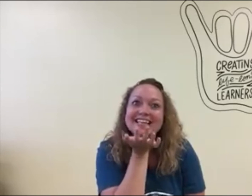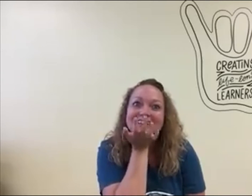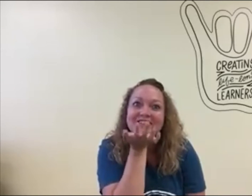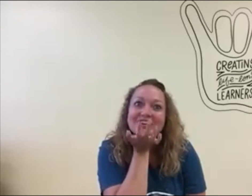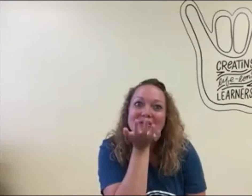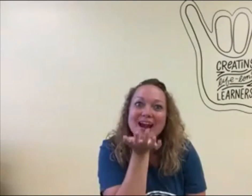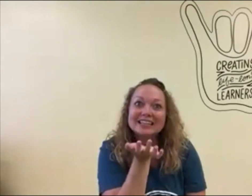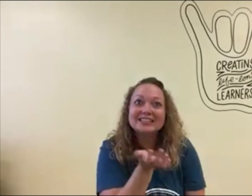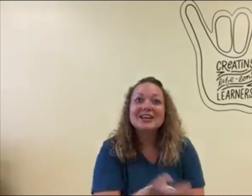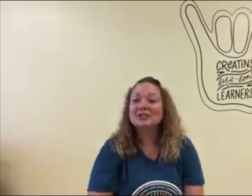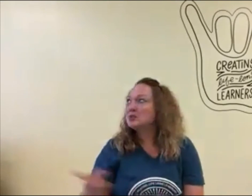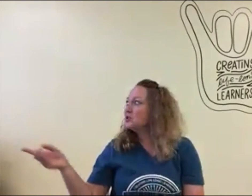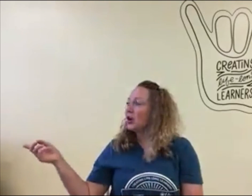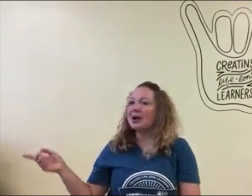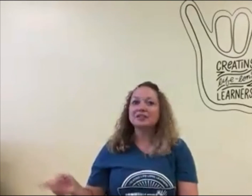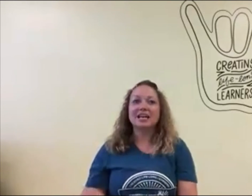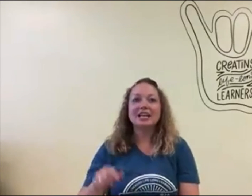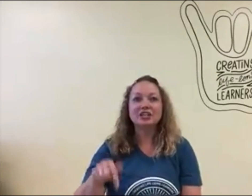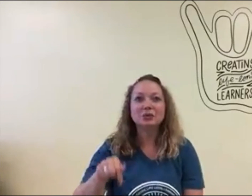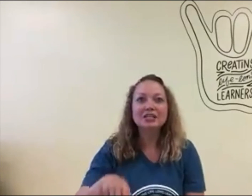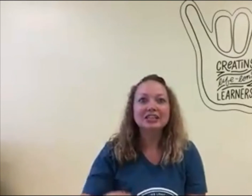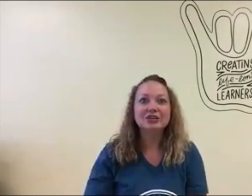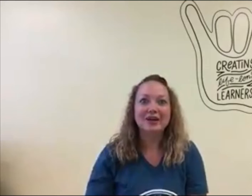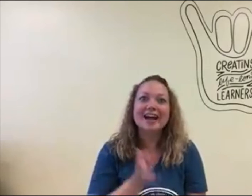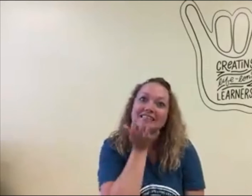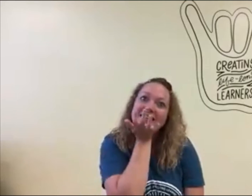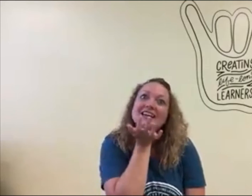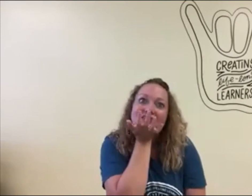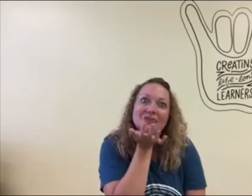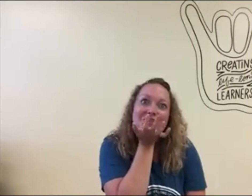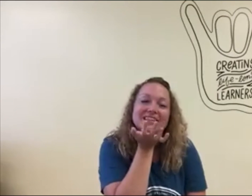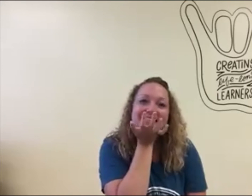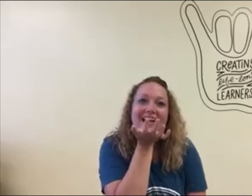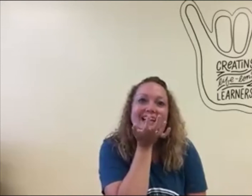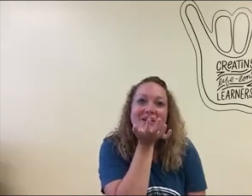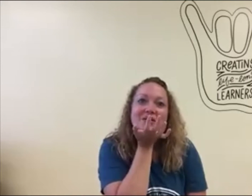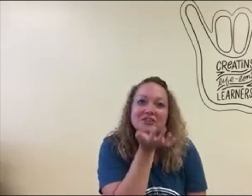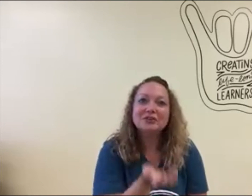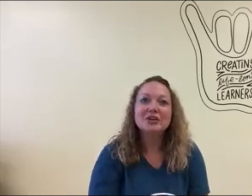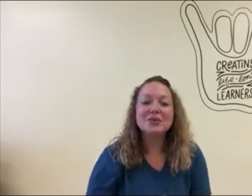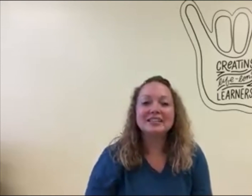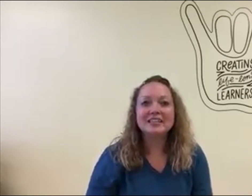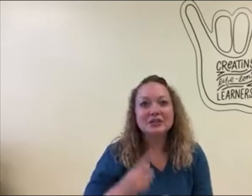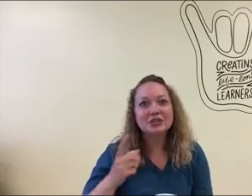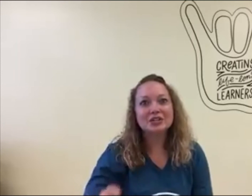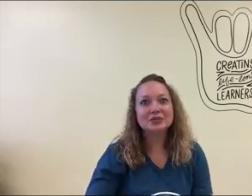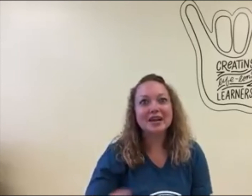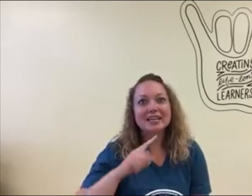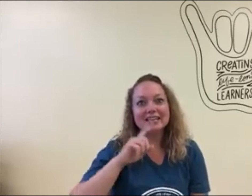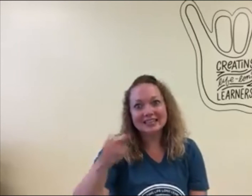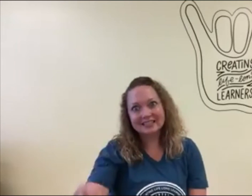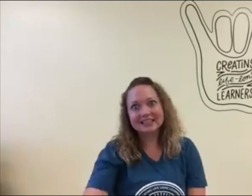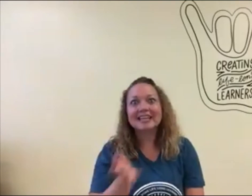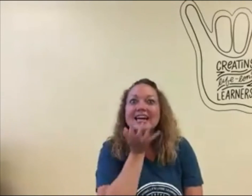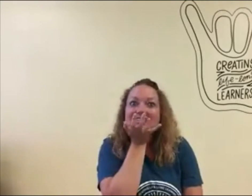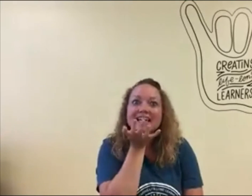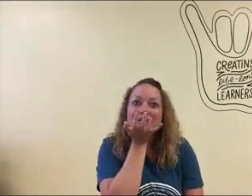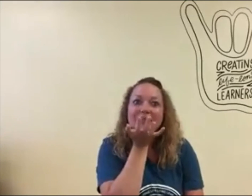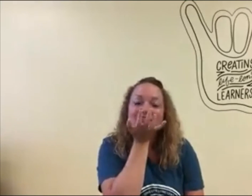for grass. So when you go outside and you look at the grass, do this sign for your little ones and they'll start to recognize that that sign means grass